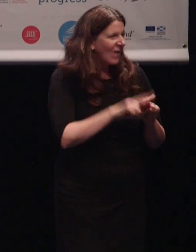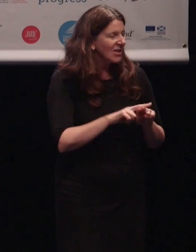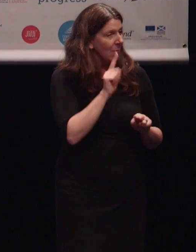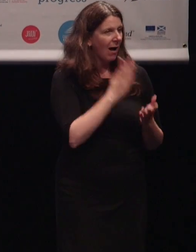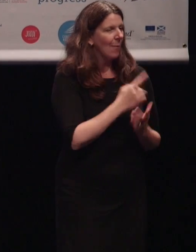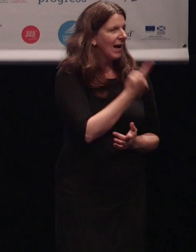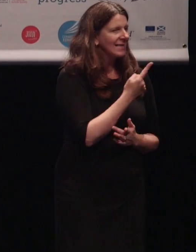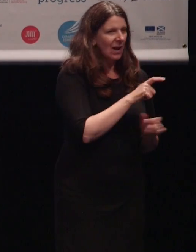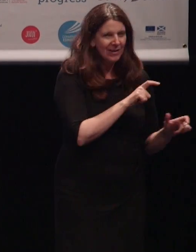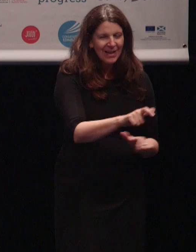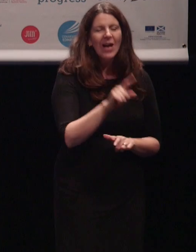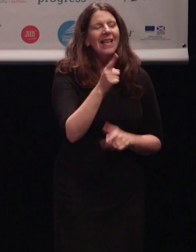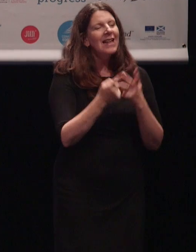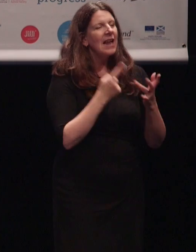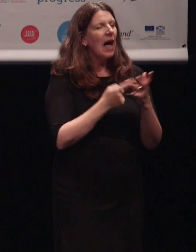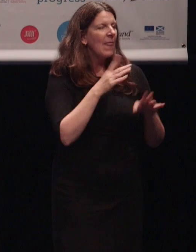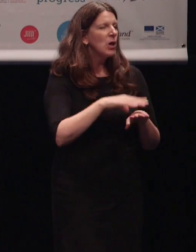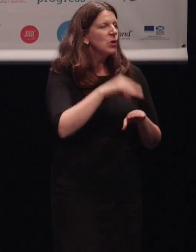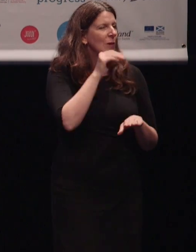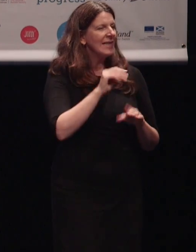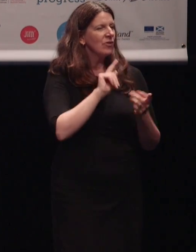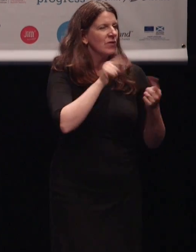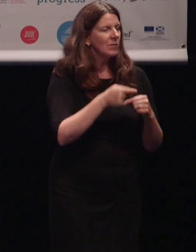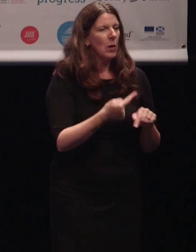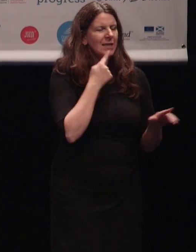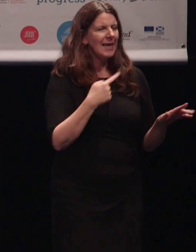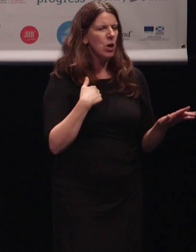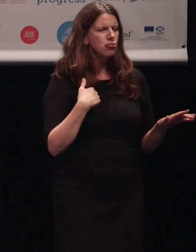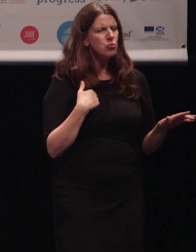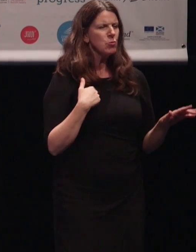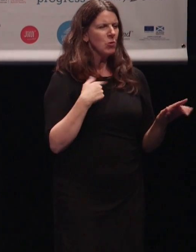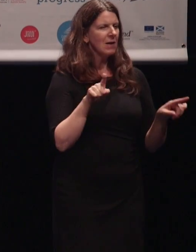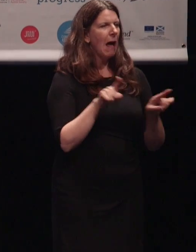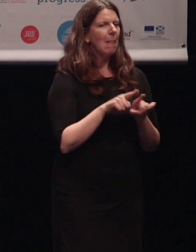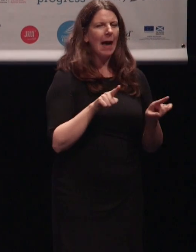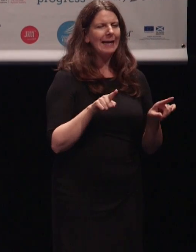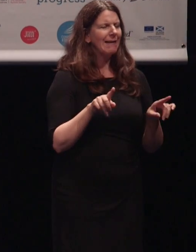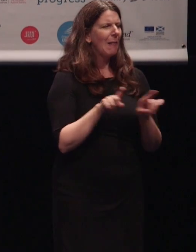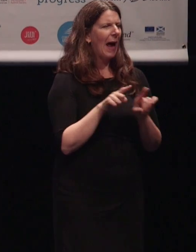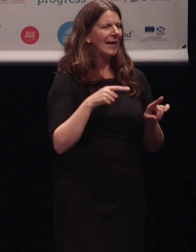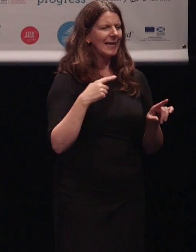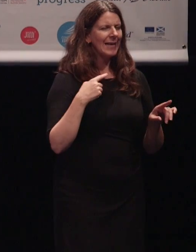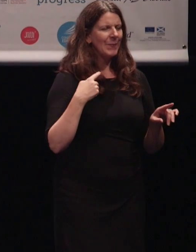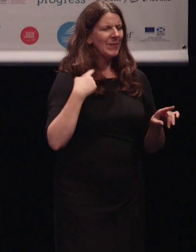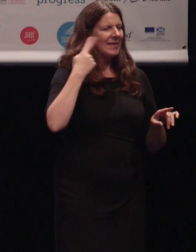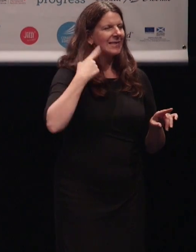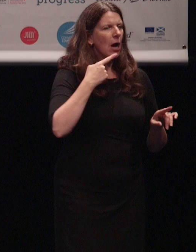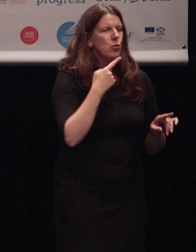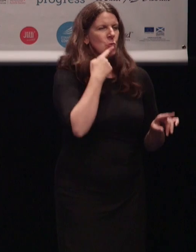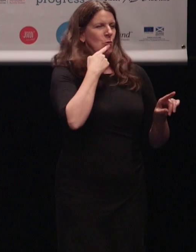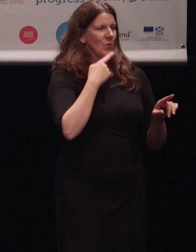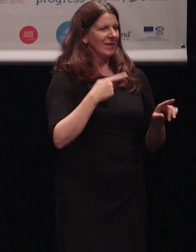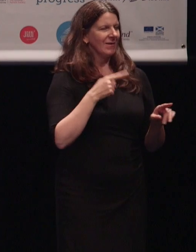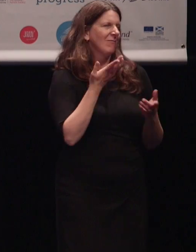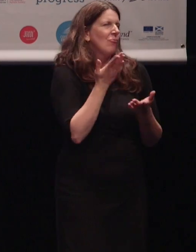It's that people in the north of Sweden tend to say that. Well, so she had these three, and it worked